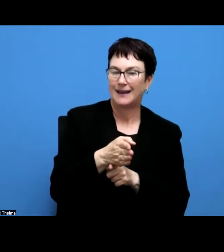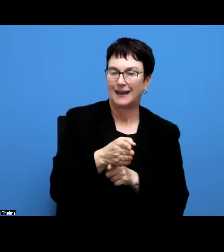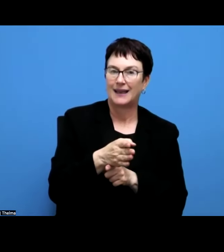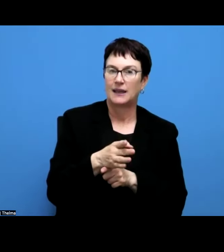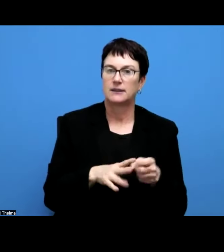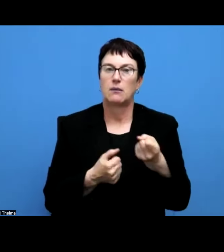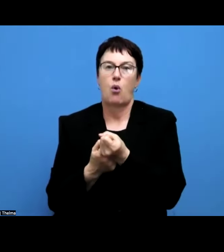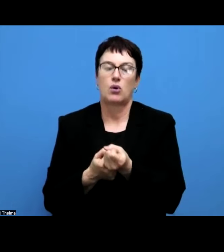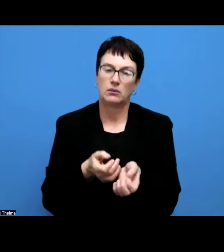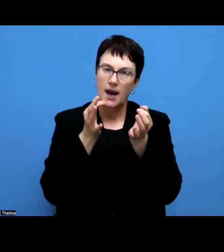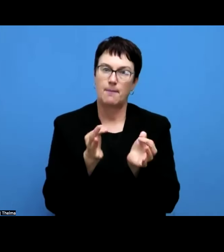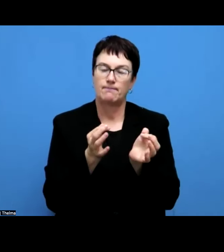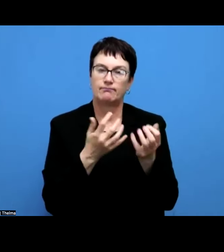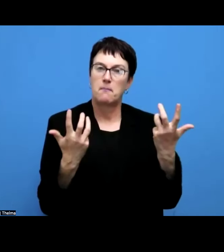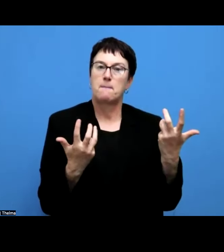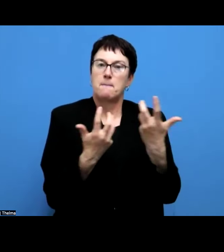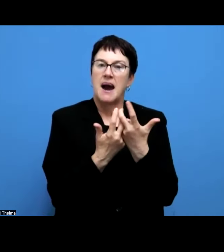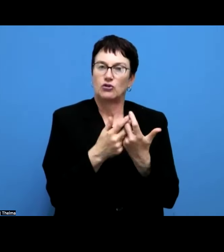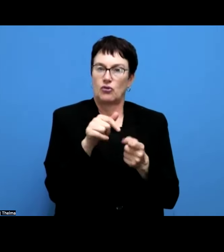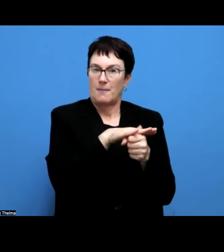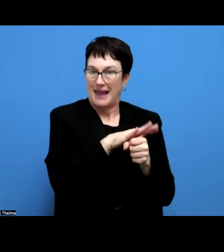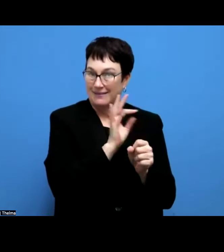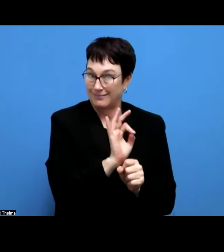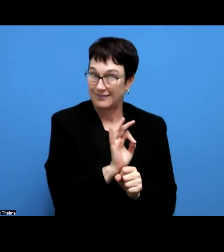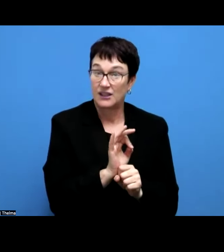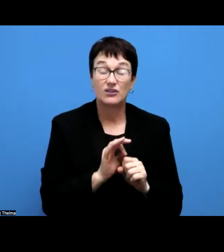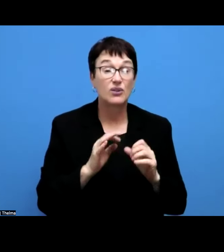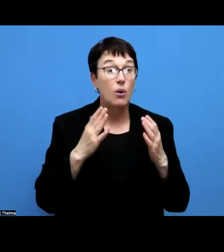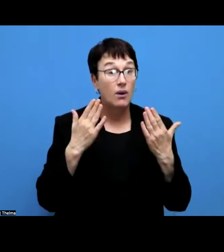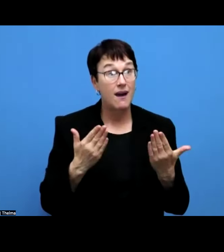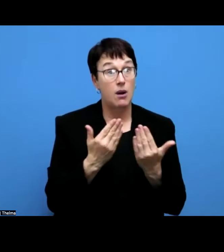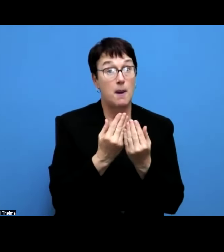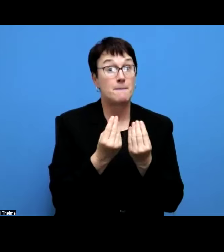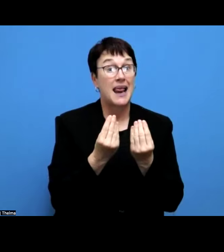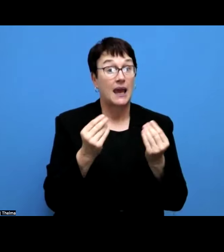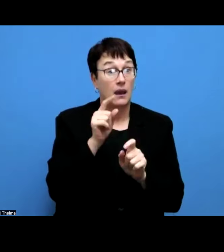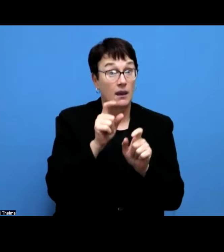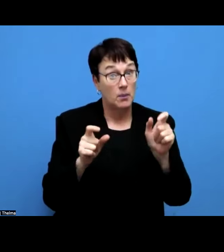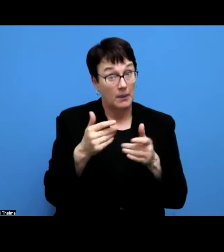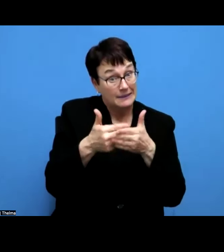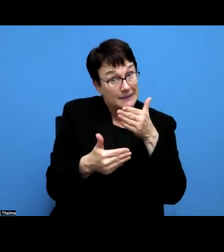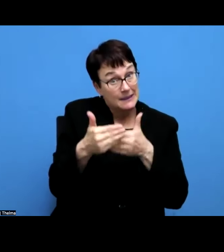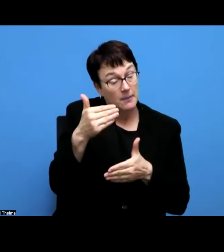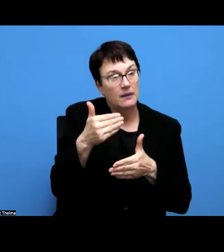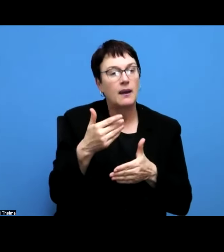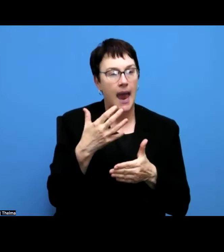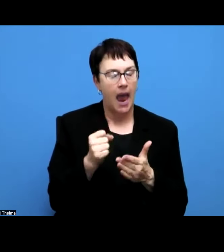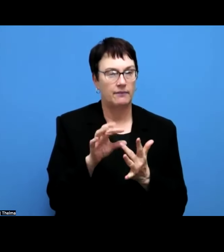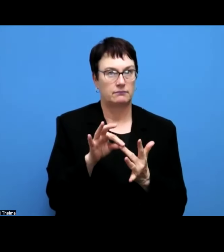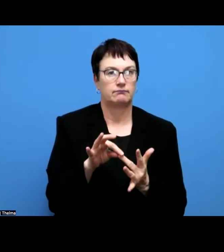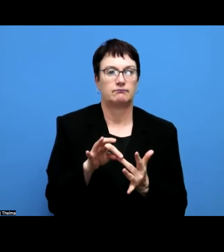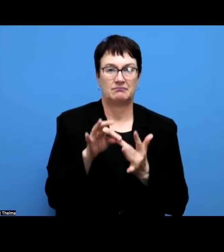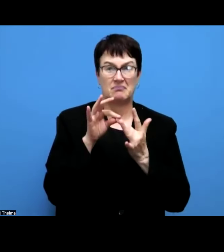healthcare service for persons with disability. So for many persons with disability, these are essential services that were previously